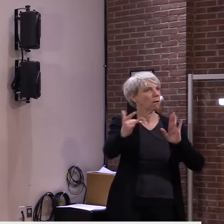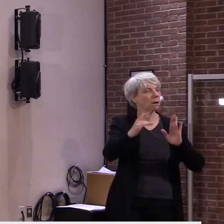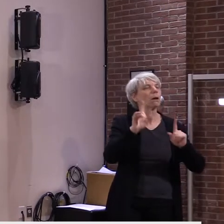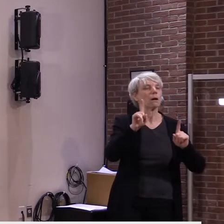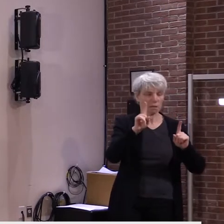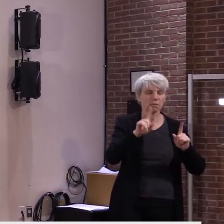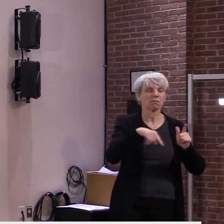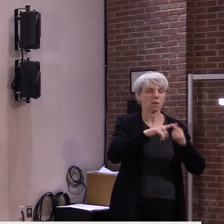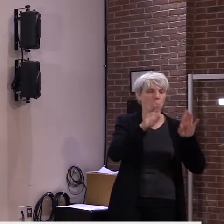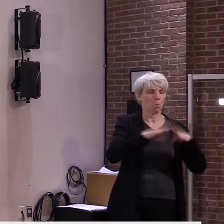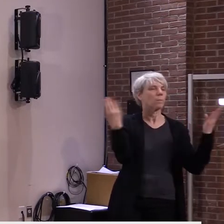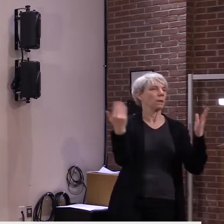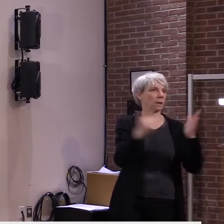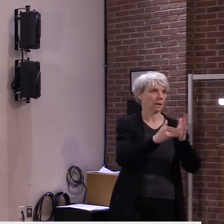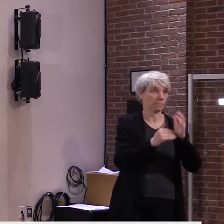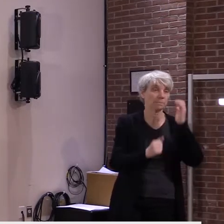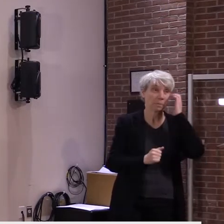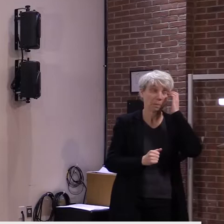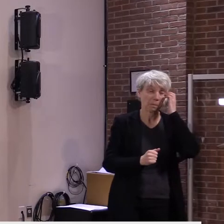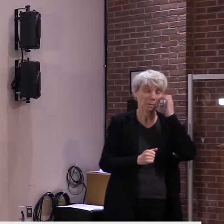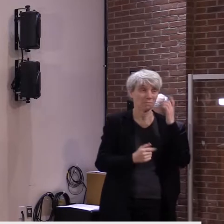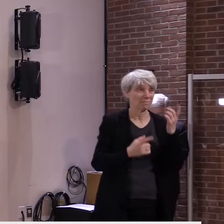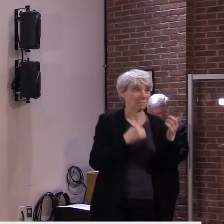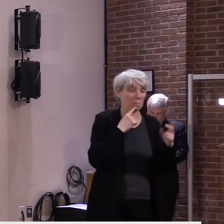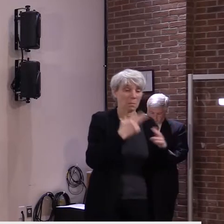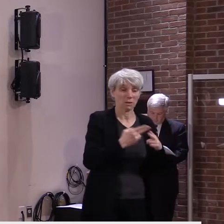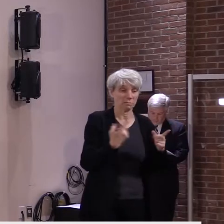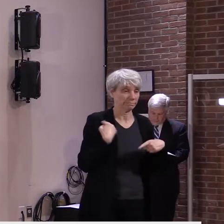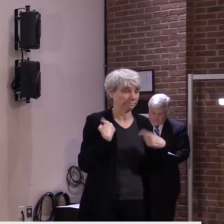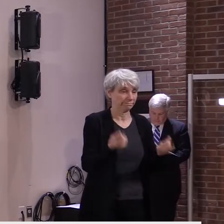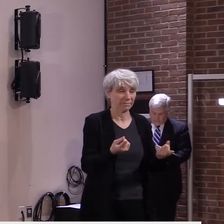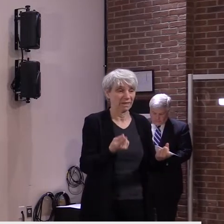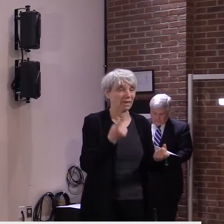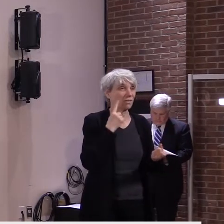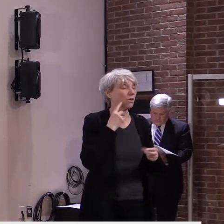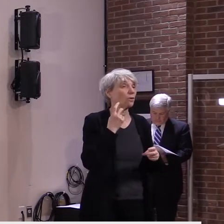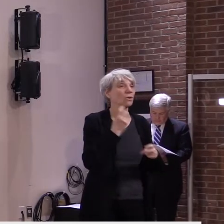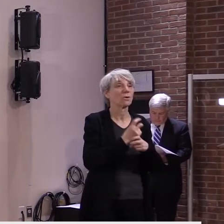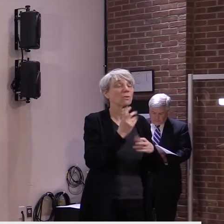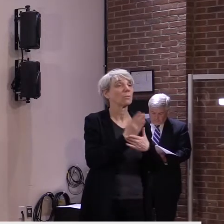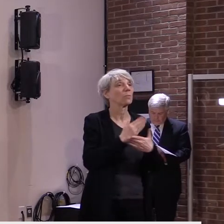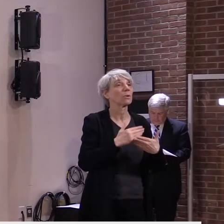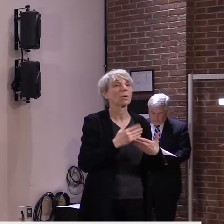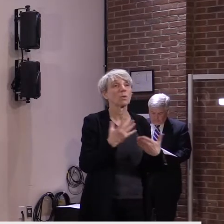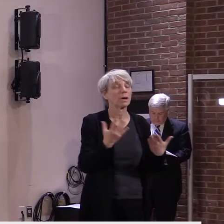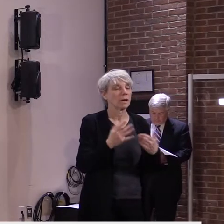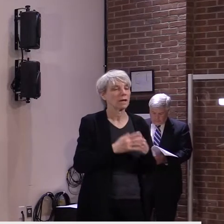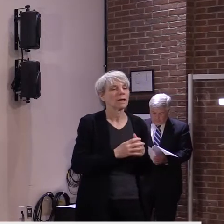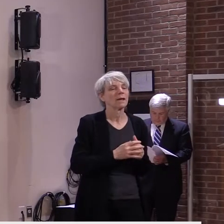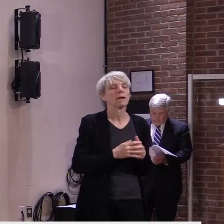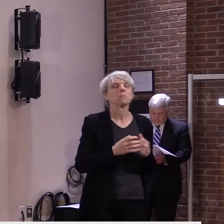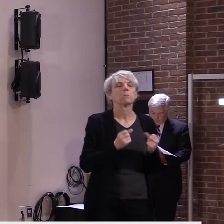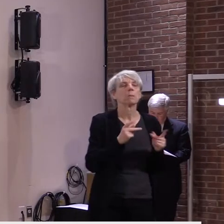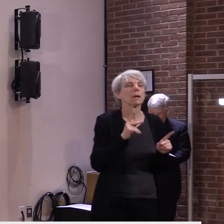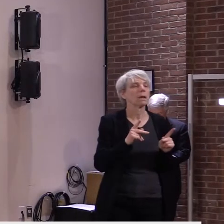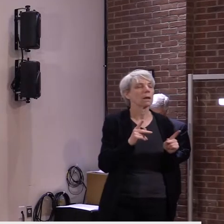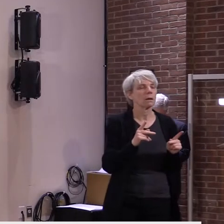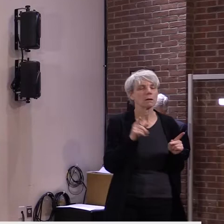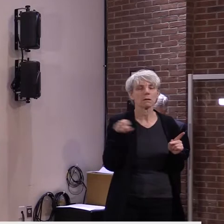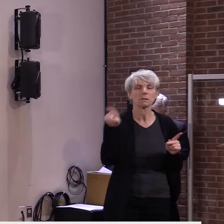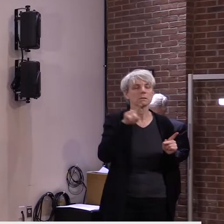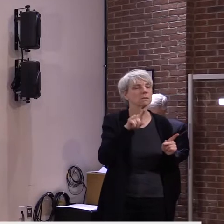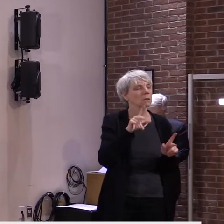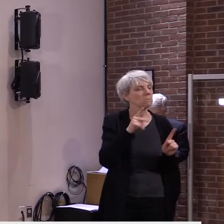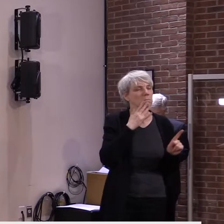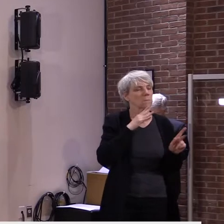put it back online. As I've said from the beginning, I think the hardest part, though, is a lot of these fraudsters have a lot of different data points